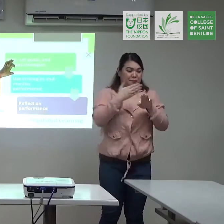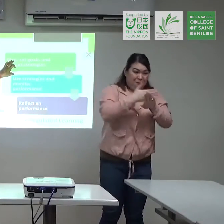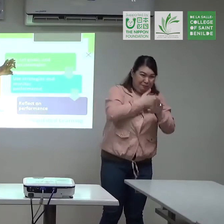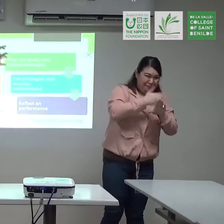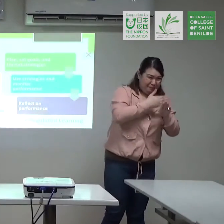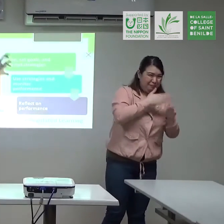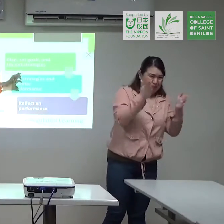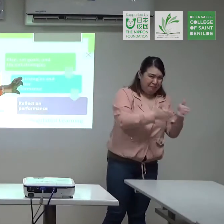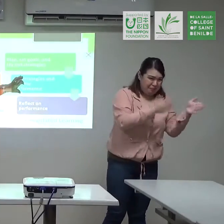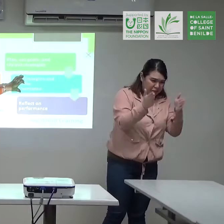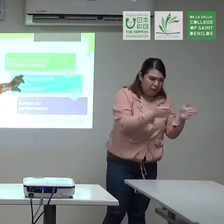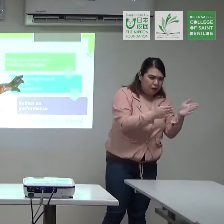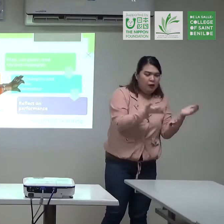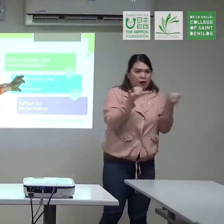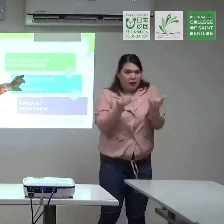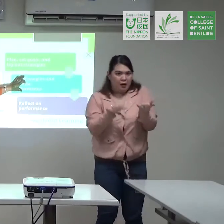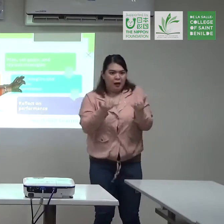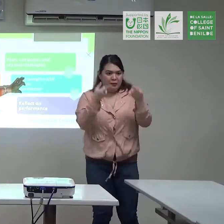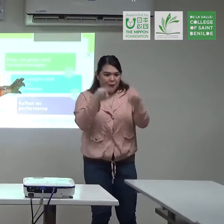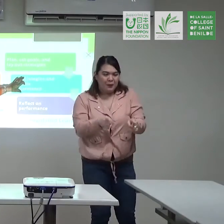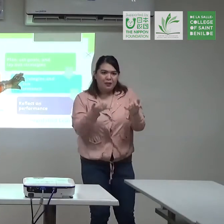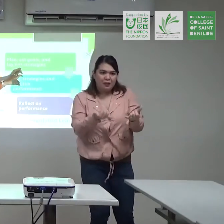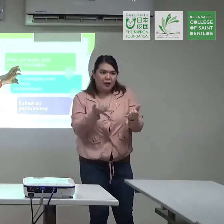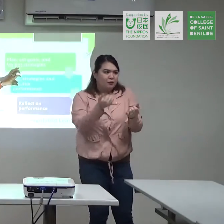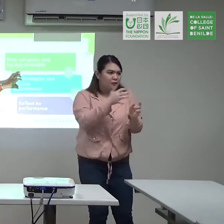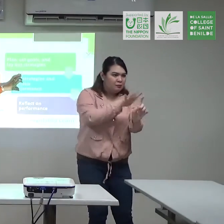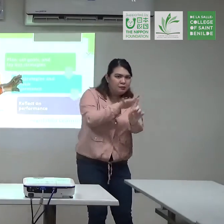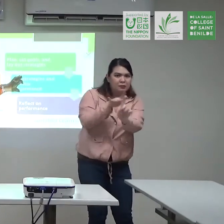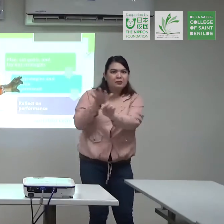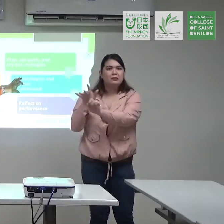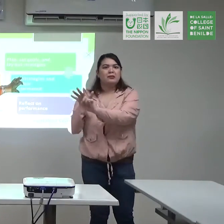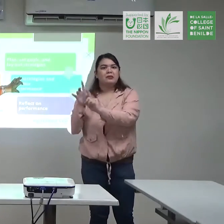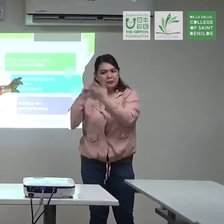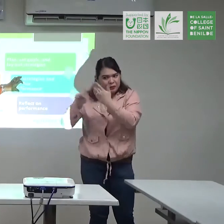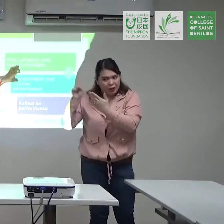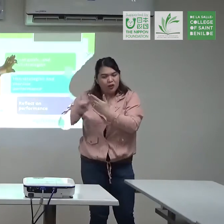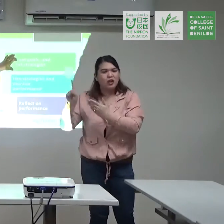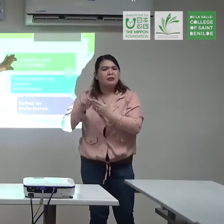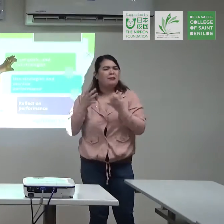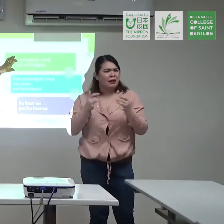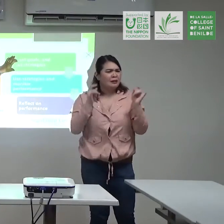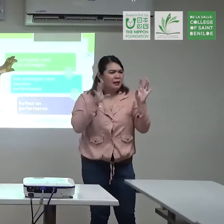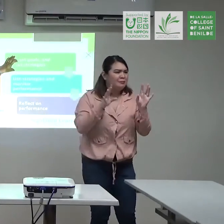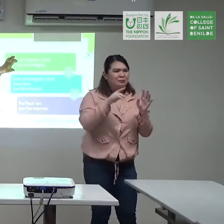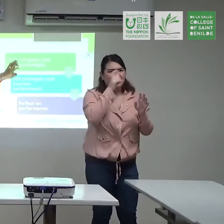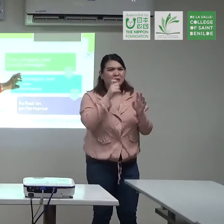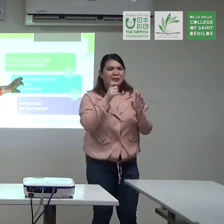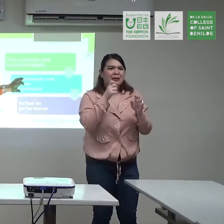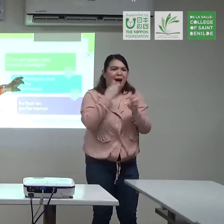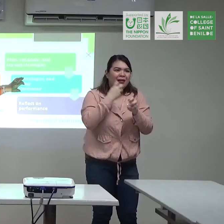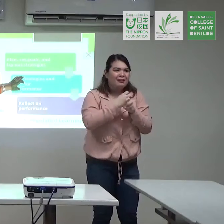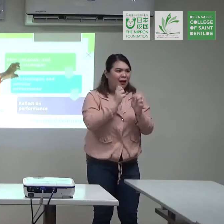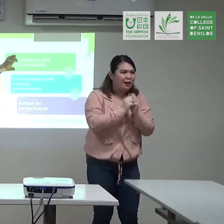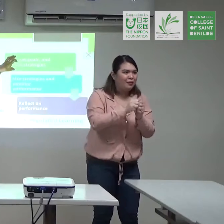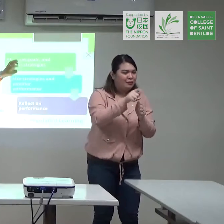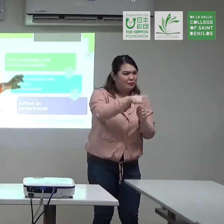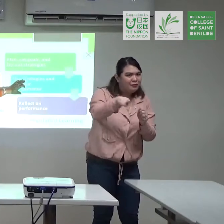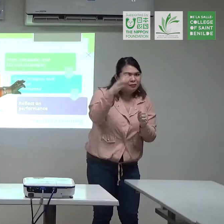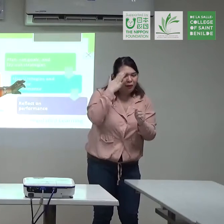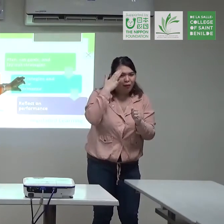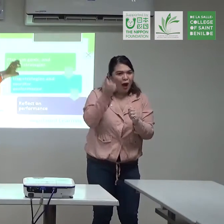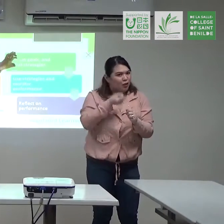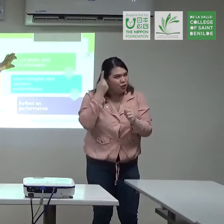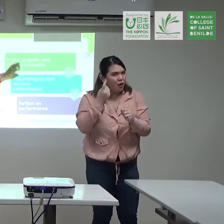the activity. This is the during, which is to me as crucial as the first. Because this will